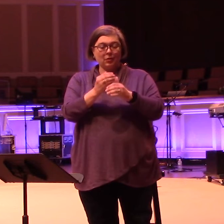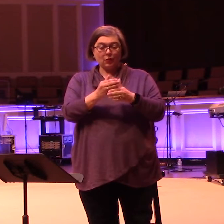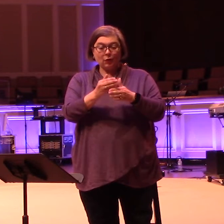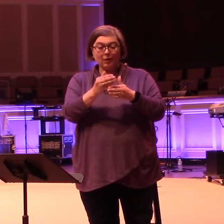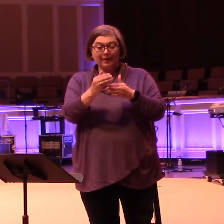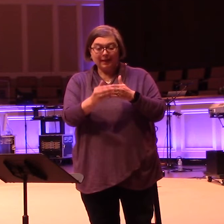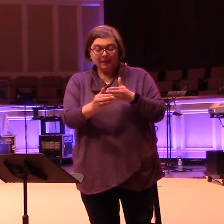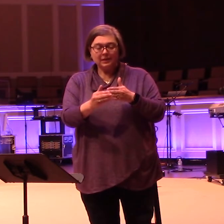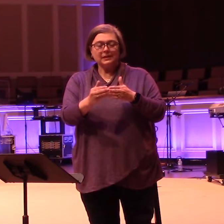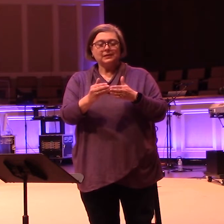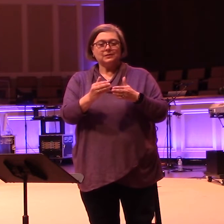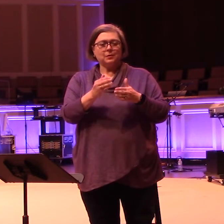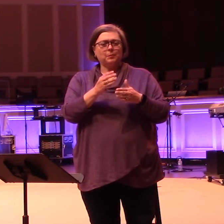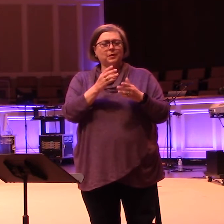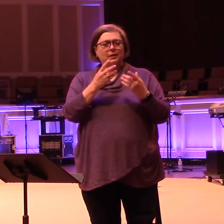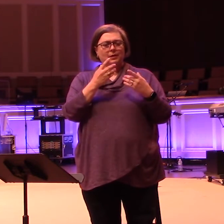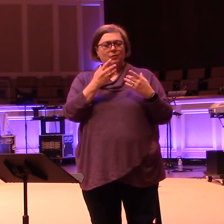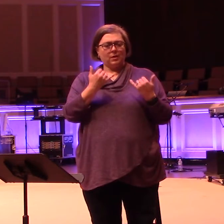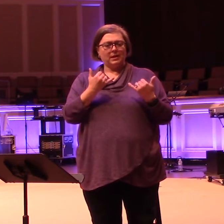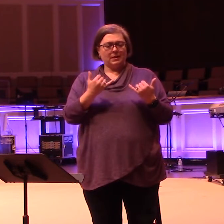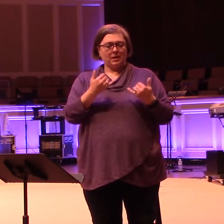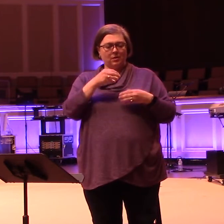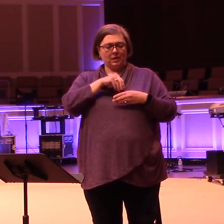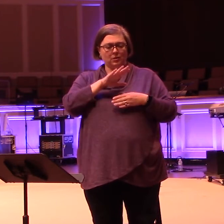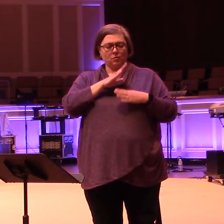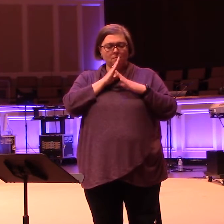Just in the quietness of your heart.